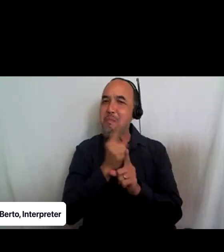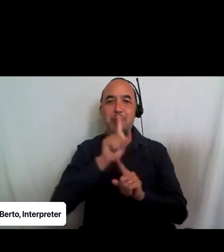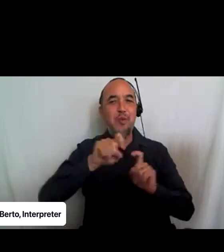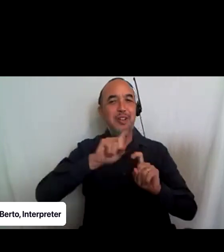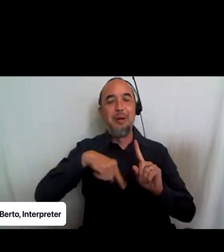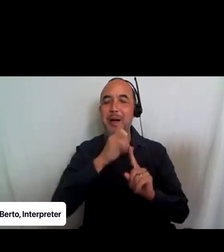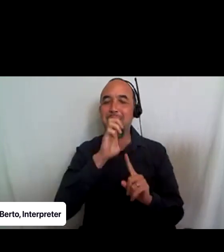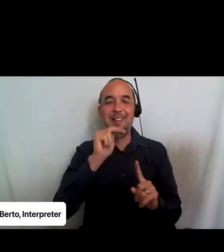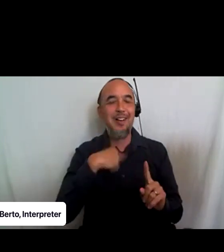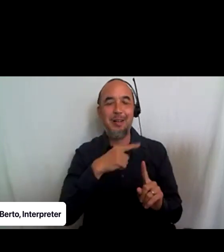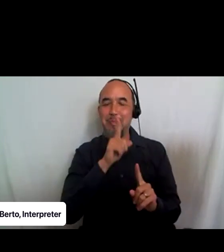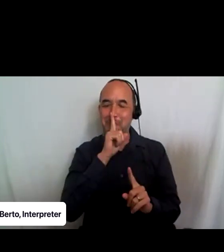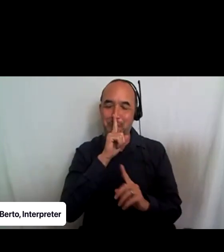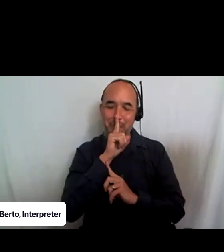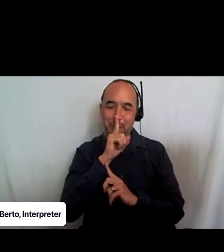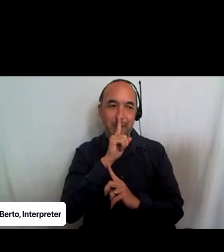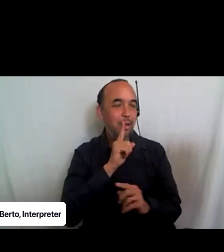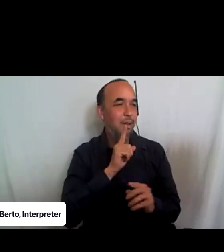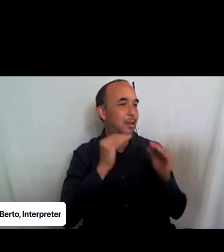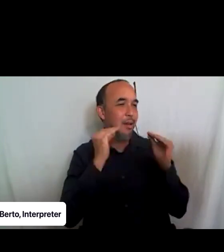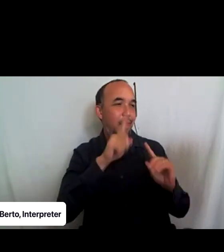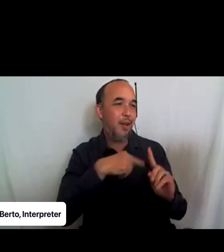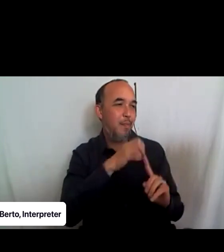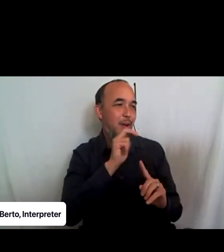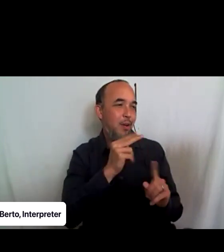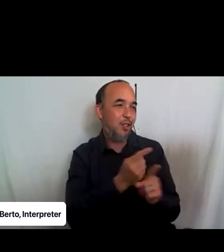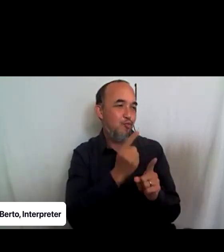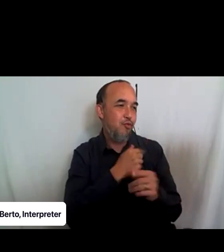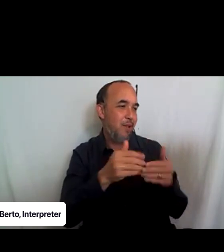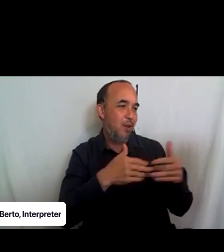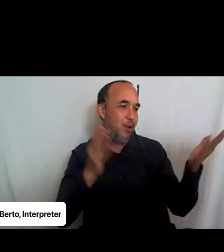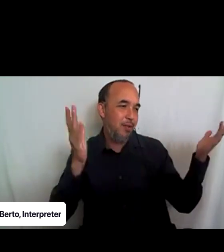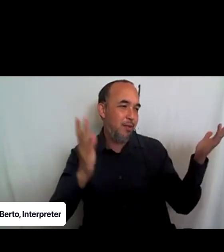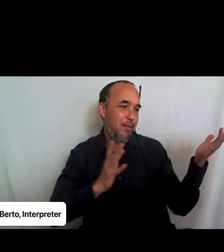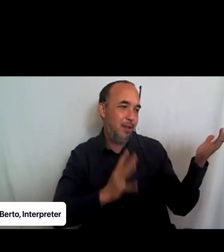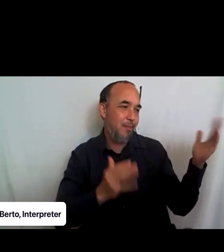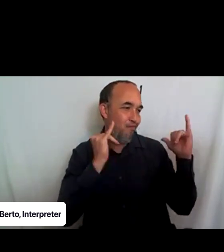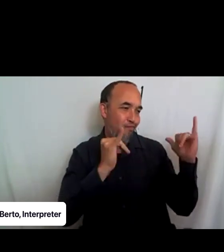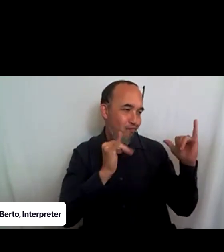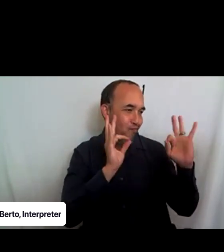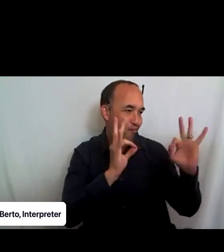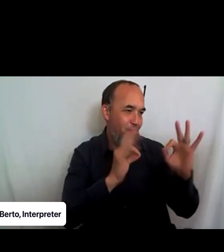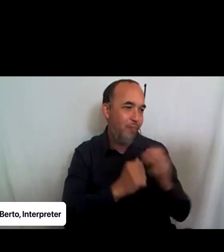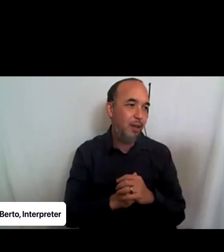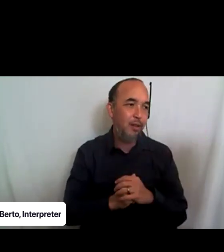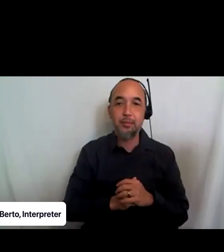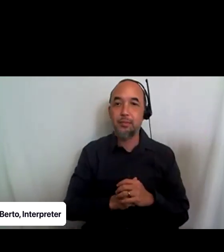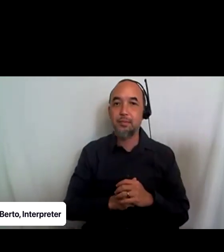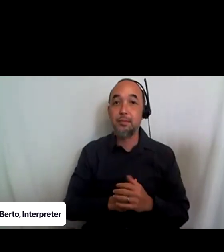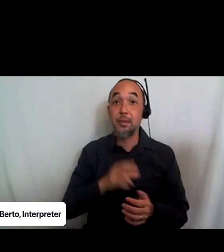ahead. Nothing's appropriate about Khan anyway, so fully good on context. Khan